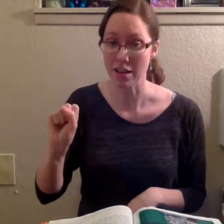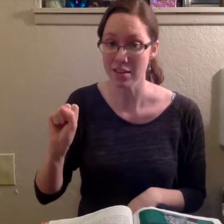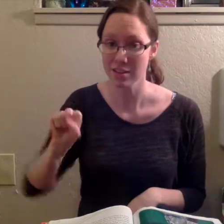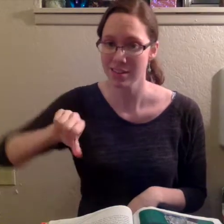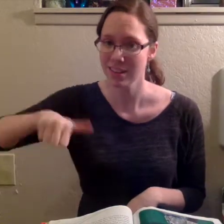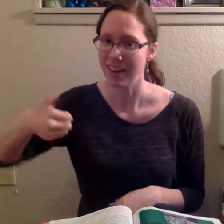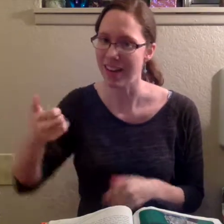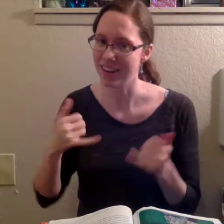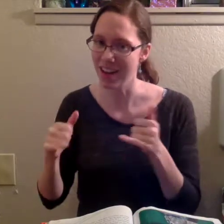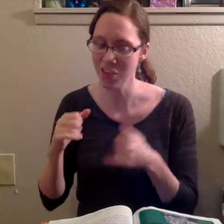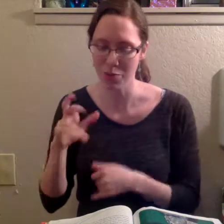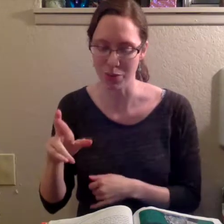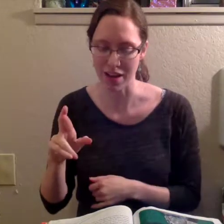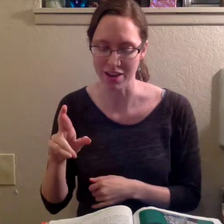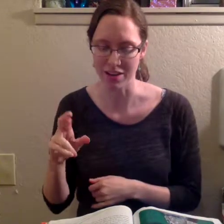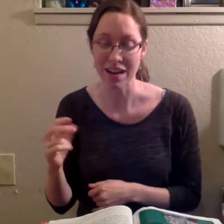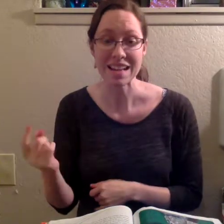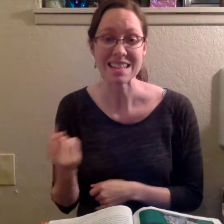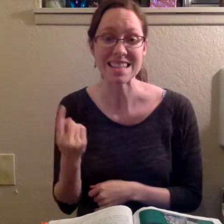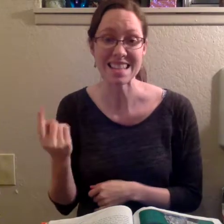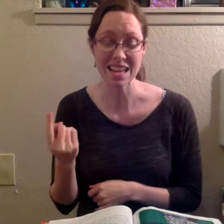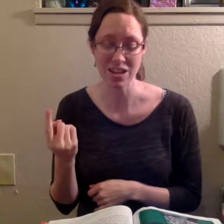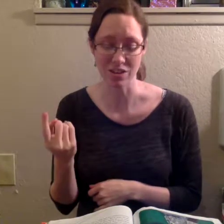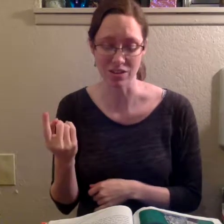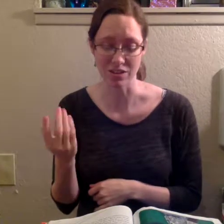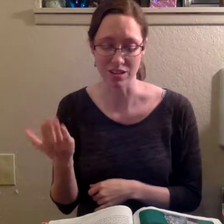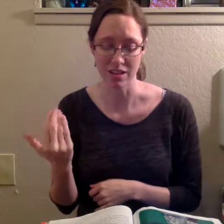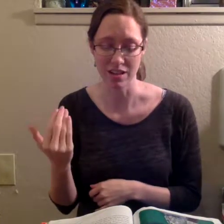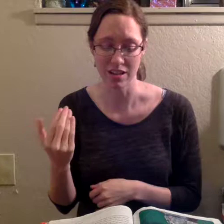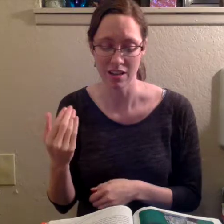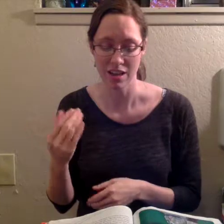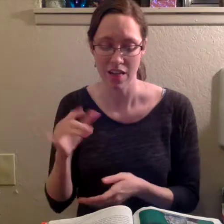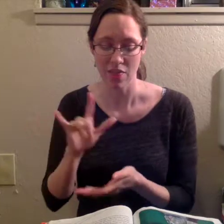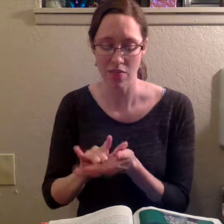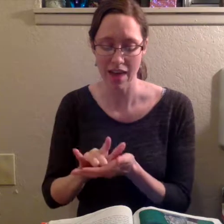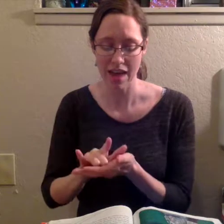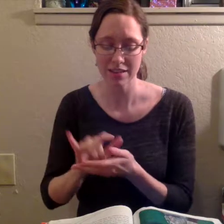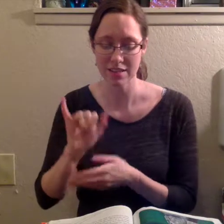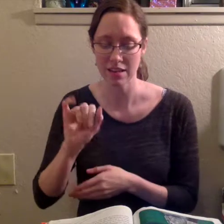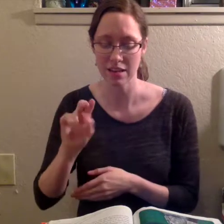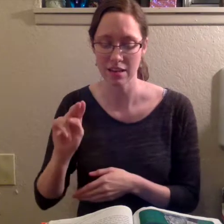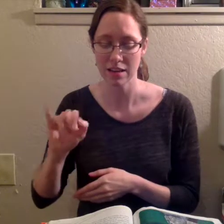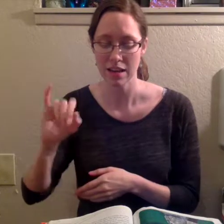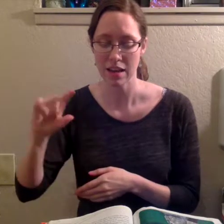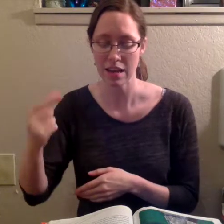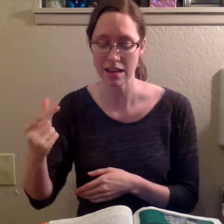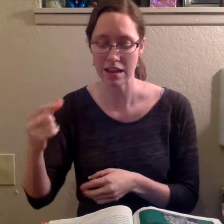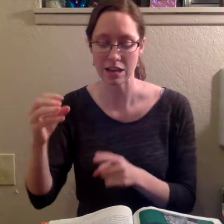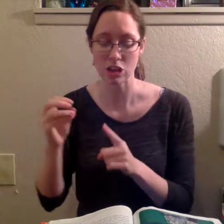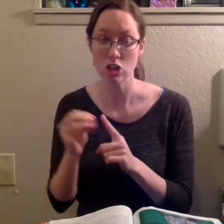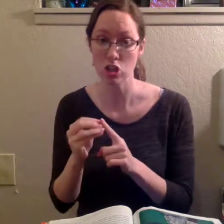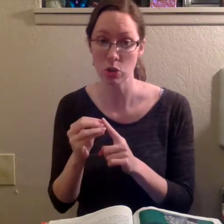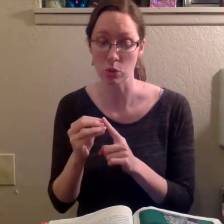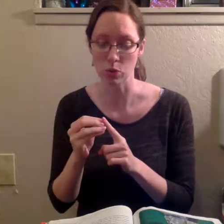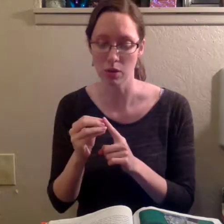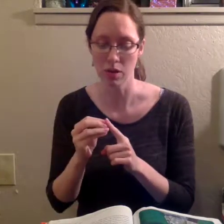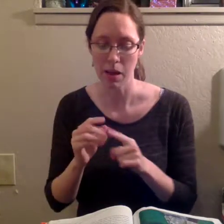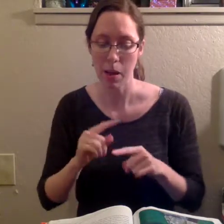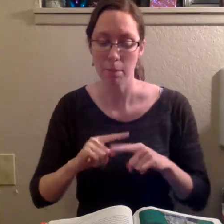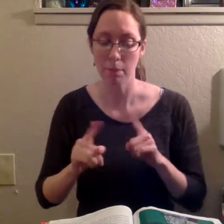Bus, another player, singled that inning too,